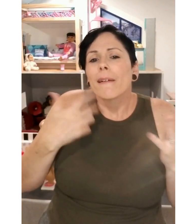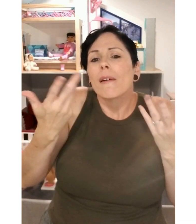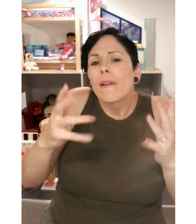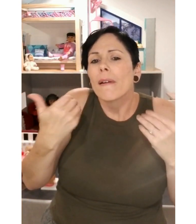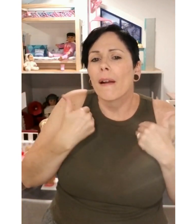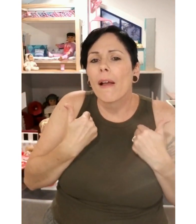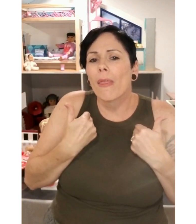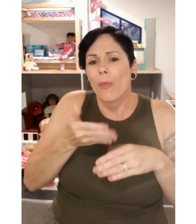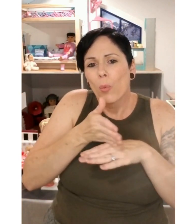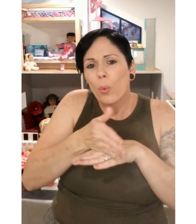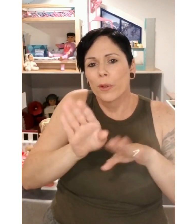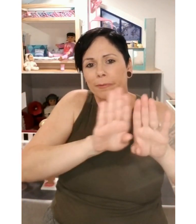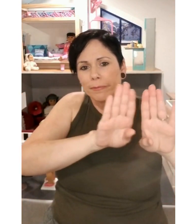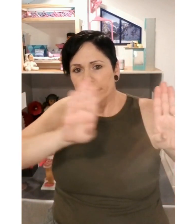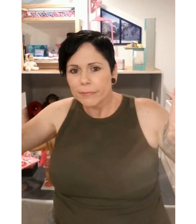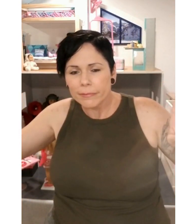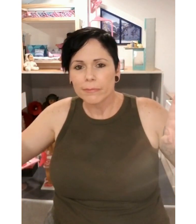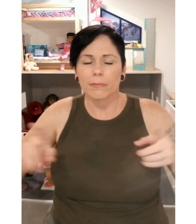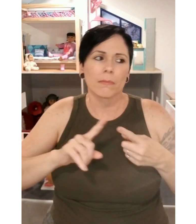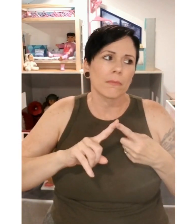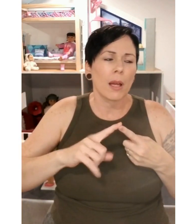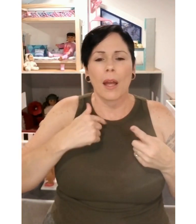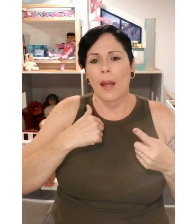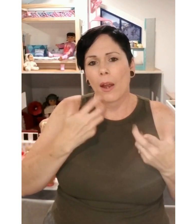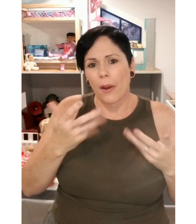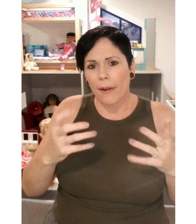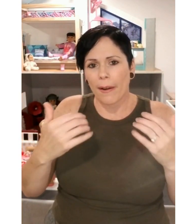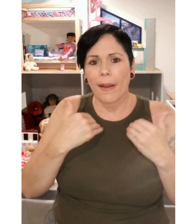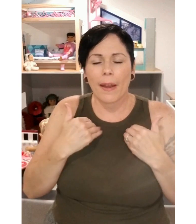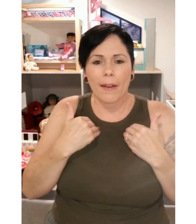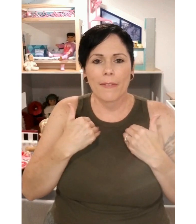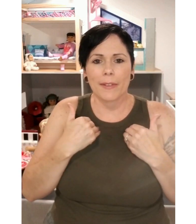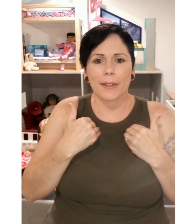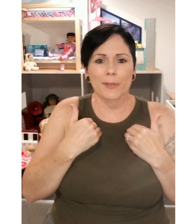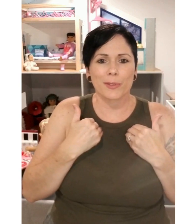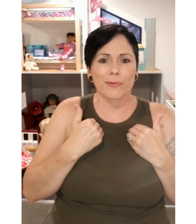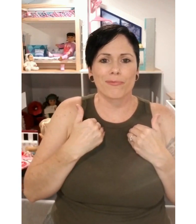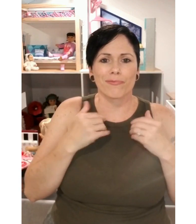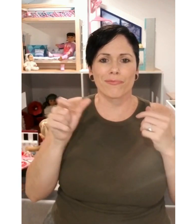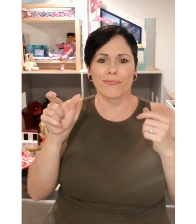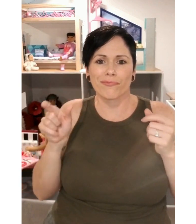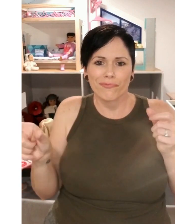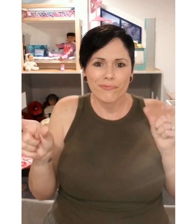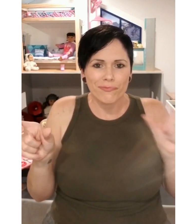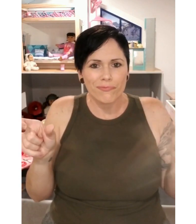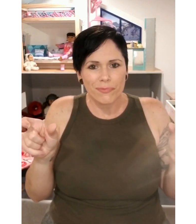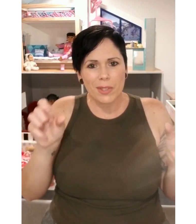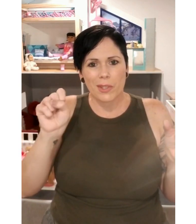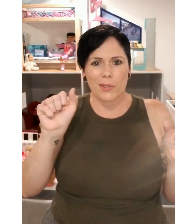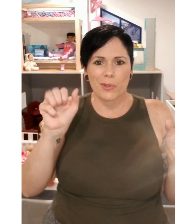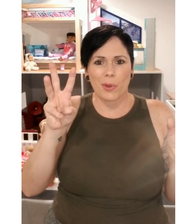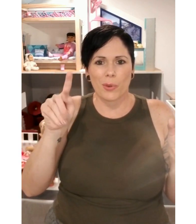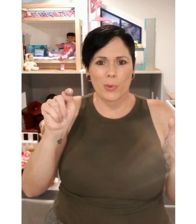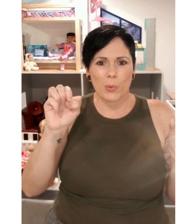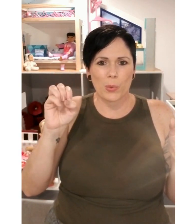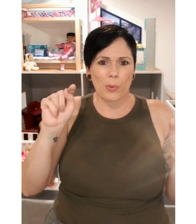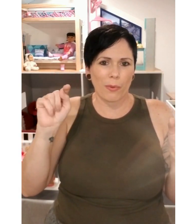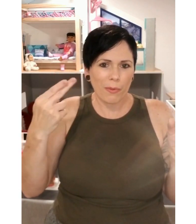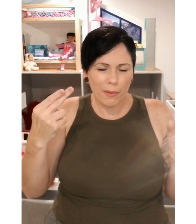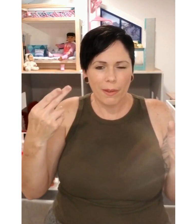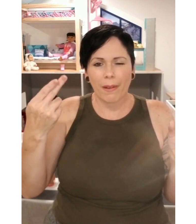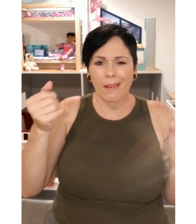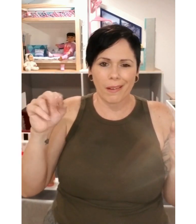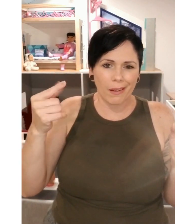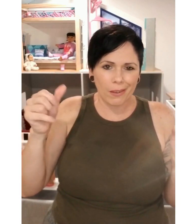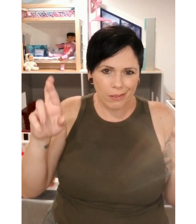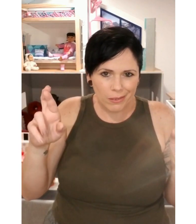already, right? And I had the sawtooth hangers already. So it depends, how much of this you're going to have to